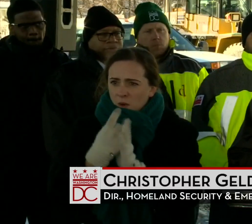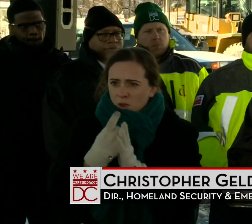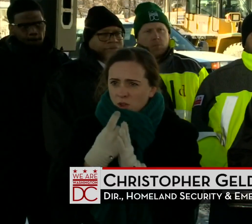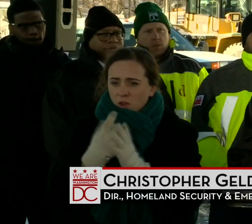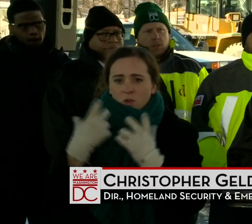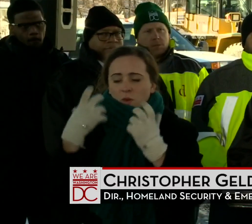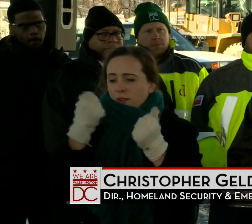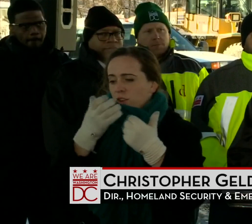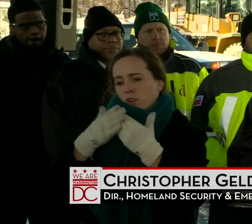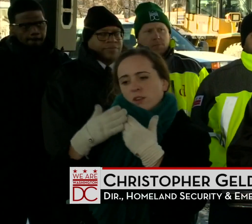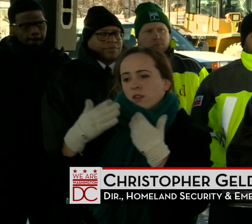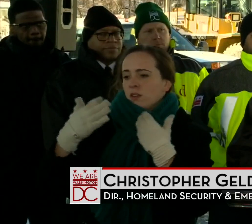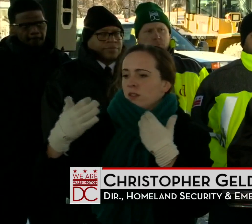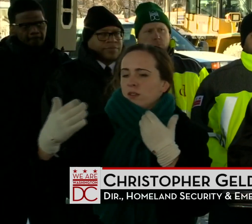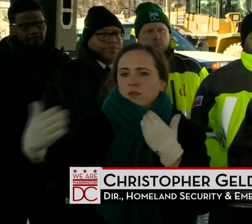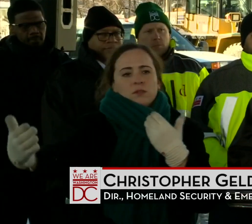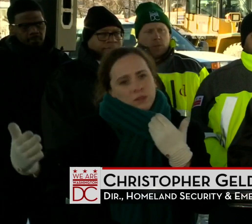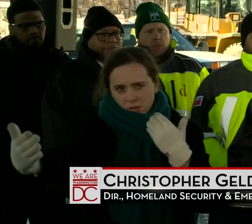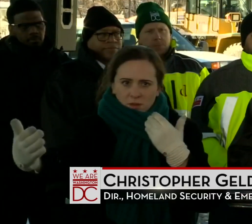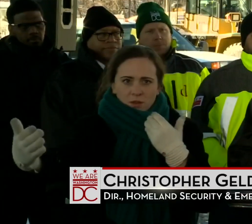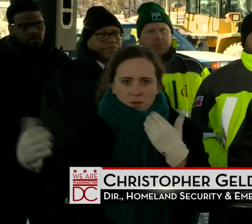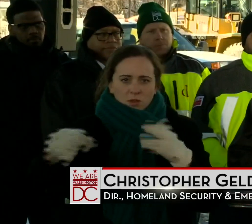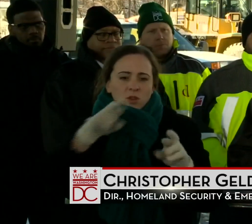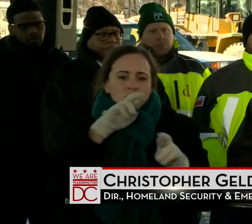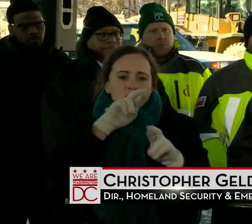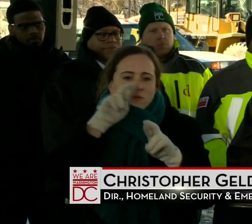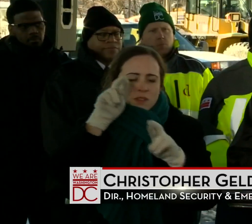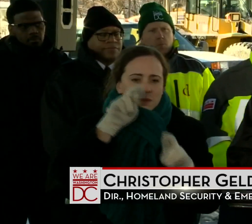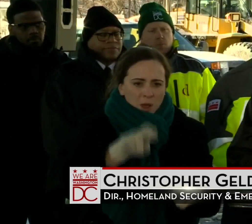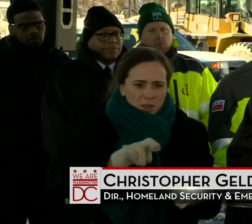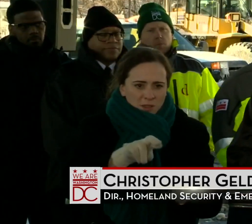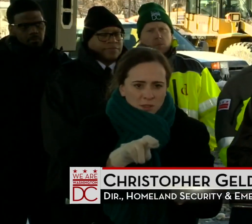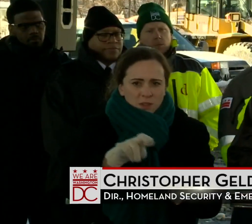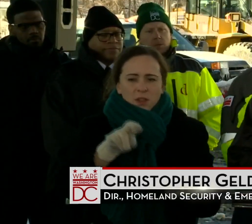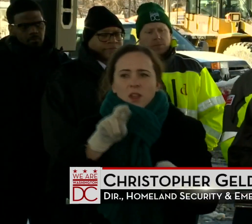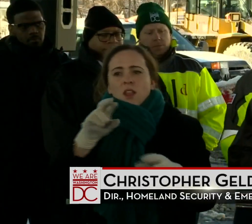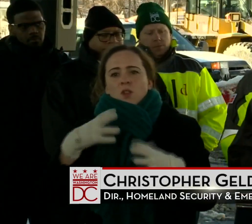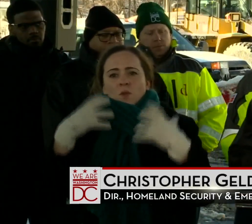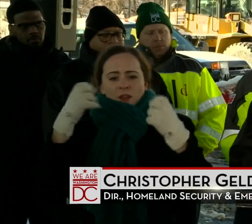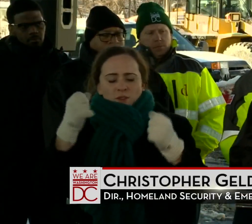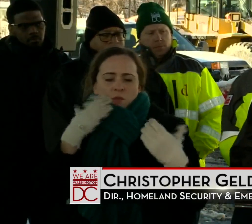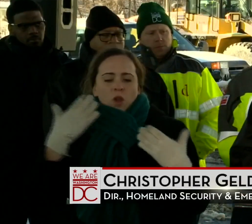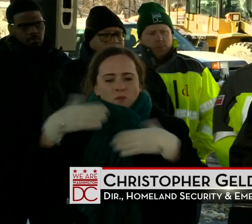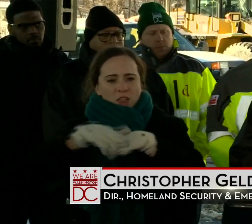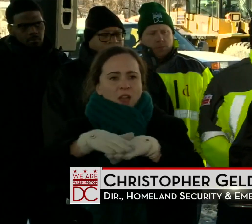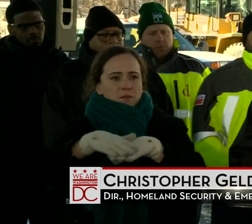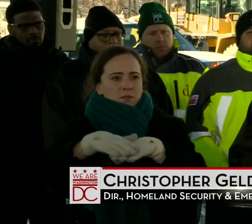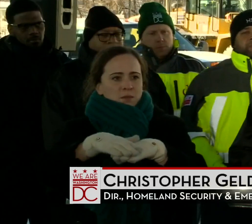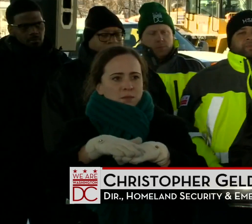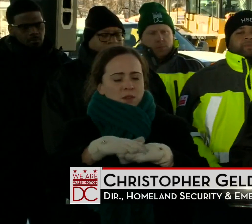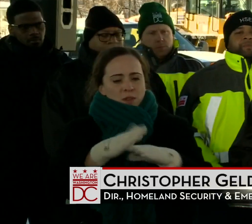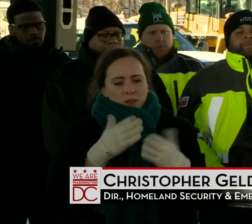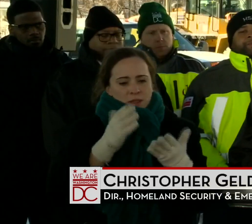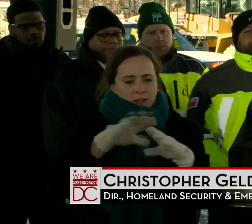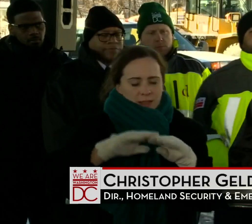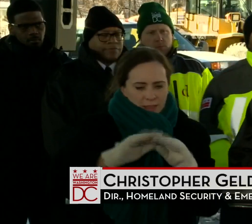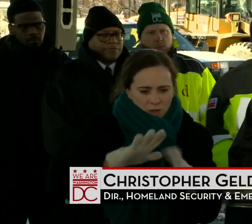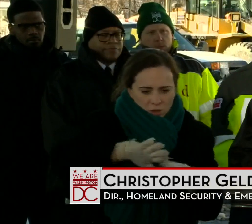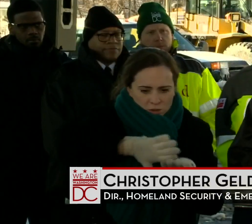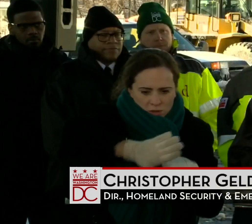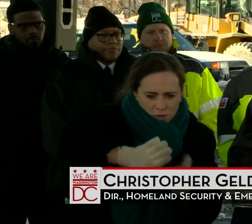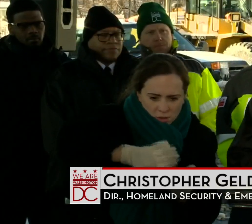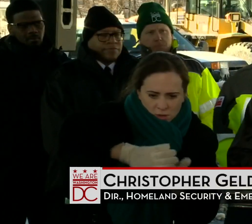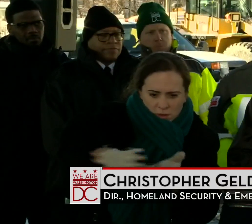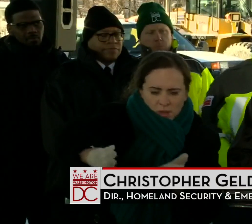for much longer than that. The response phase and the recovery phase will overlap. We'll be going through clearing the streets, plowing the streets, getting ourselves down